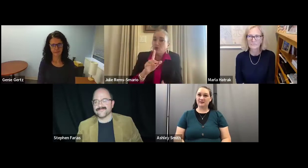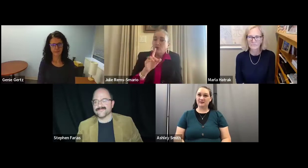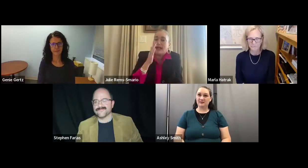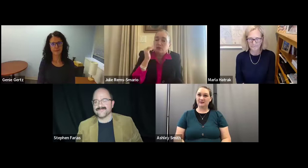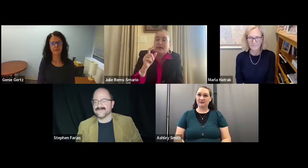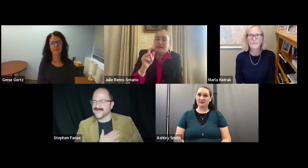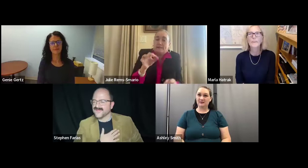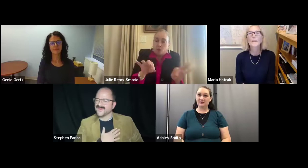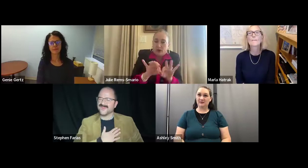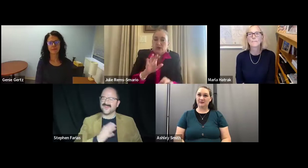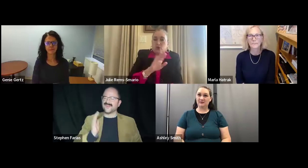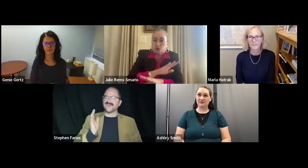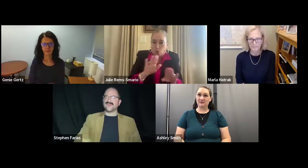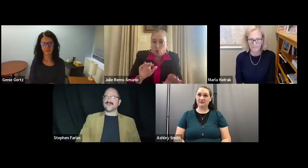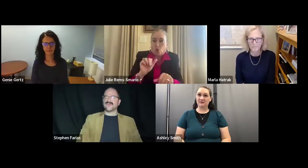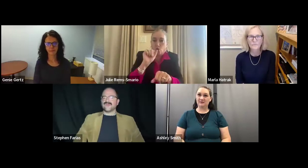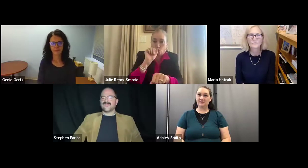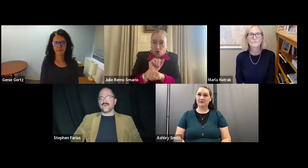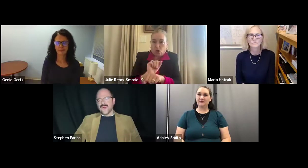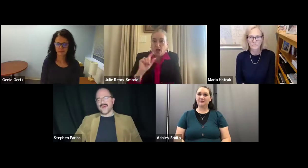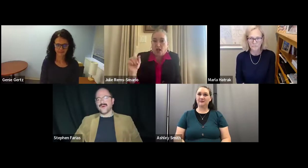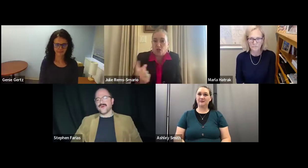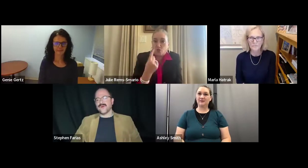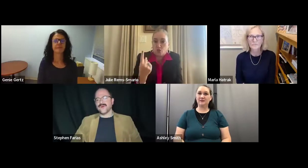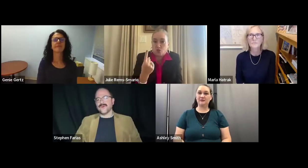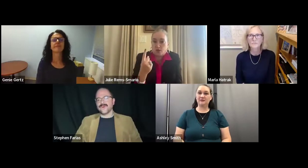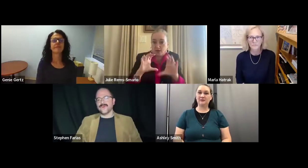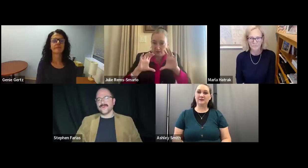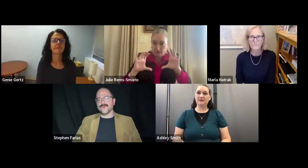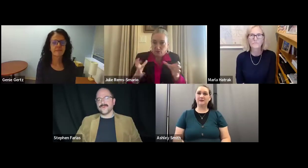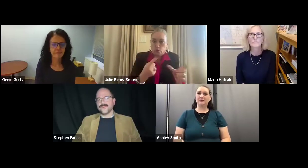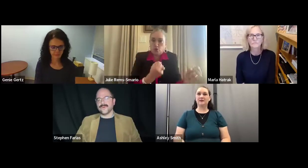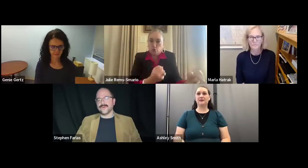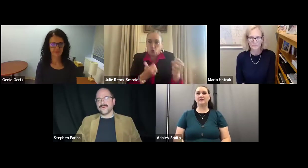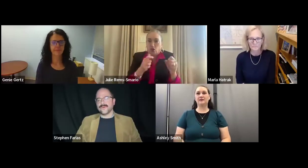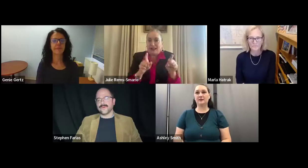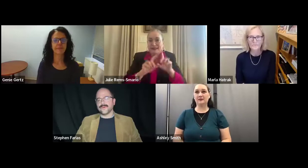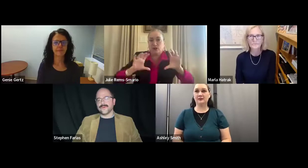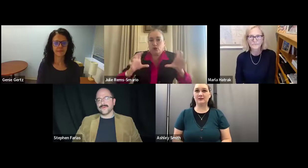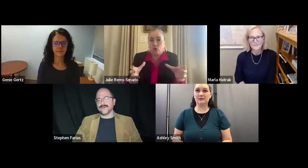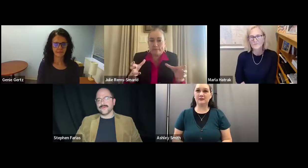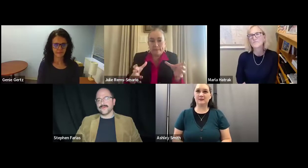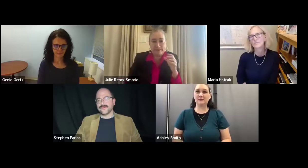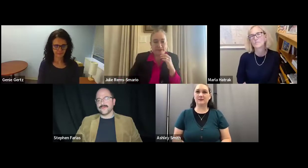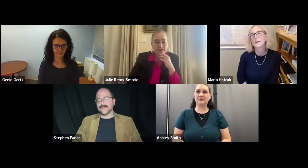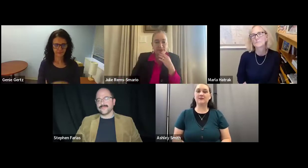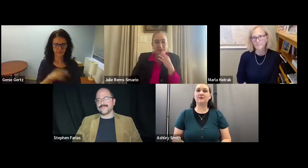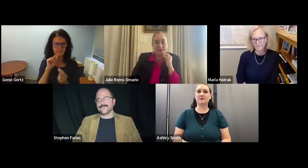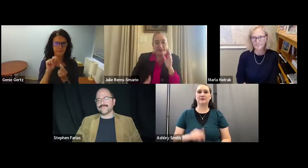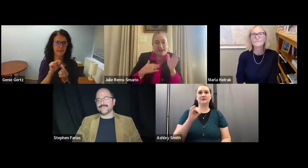have support behind me. But again, that's why I want to come back to this work cannot be done alone in a silo. We need a strong contingency,